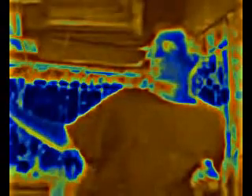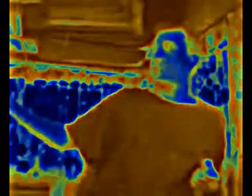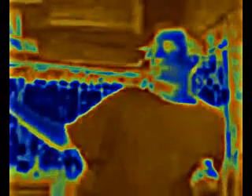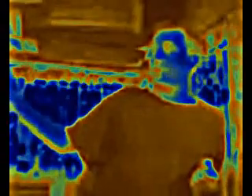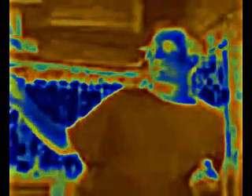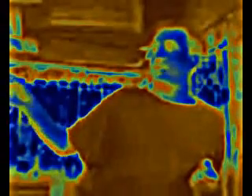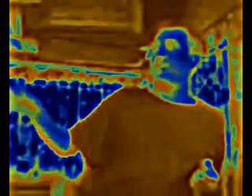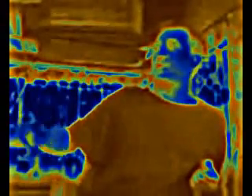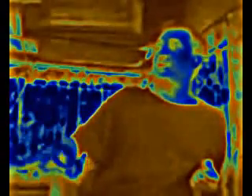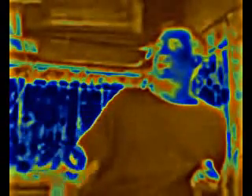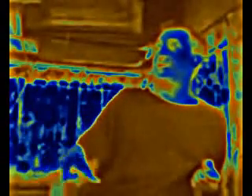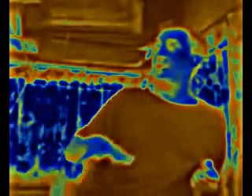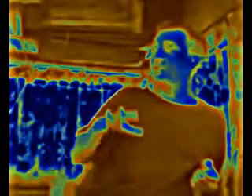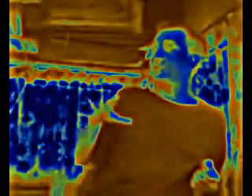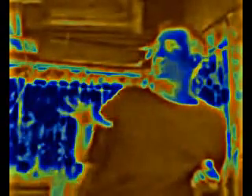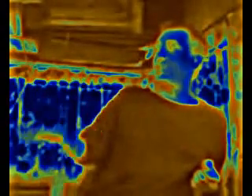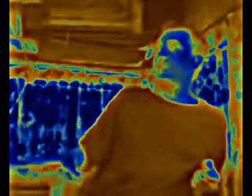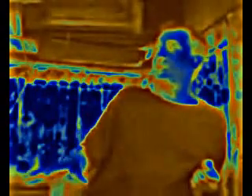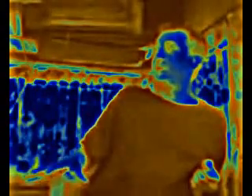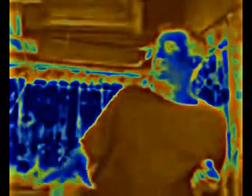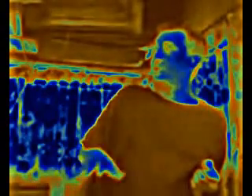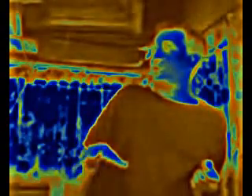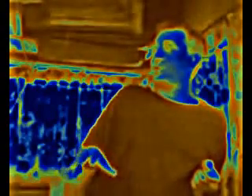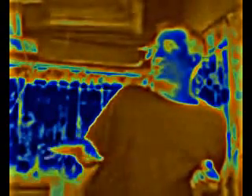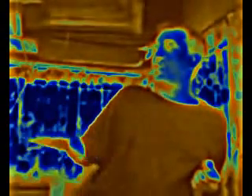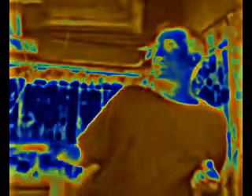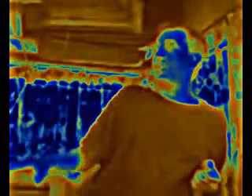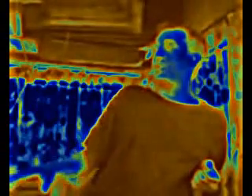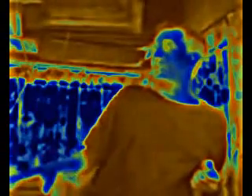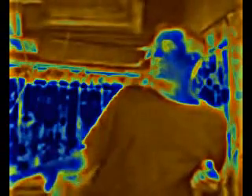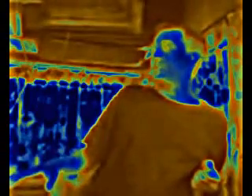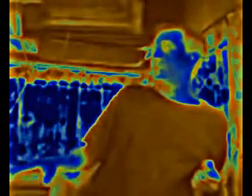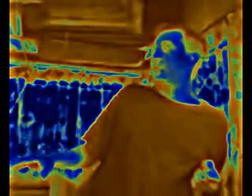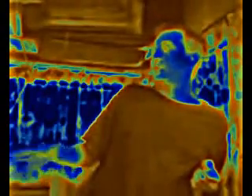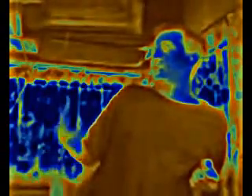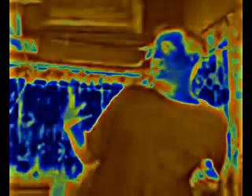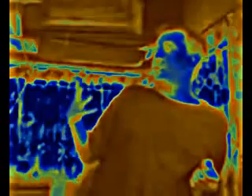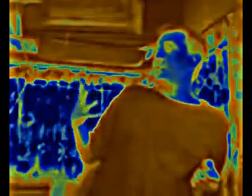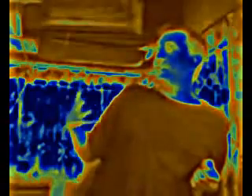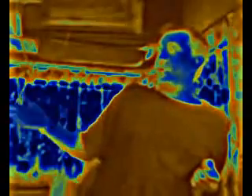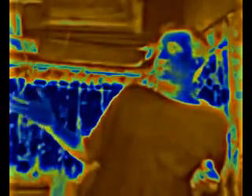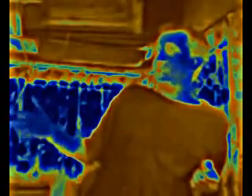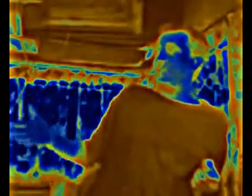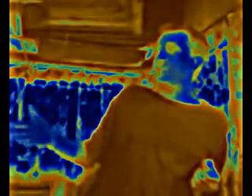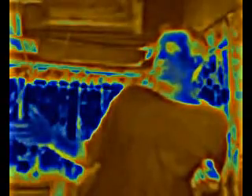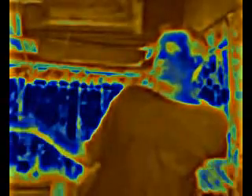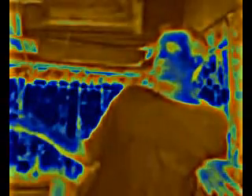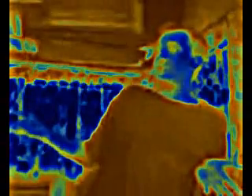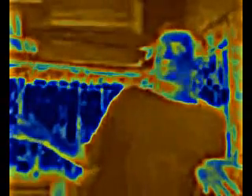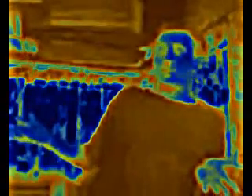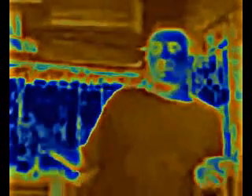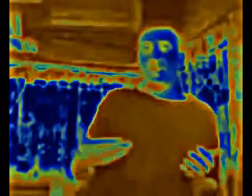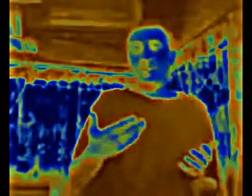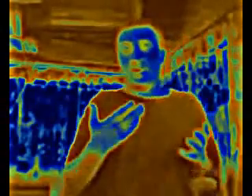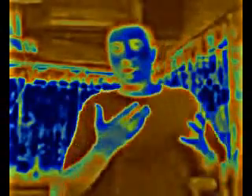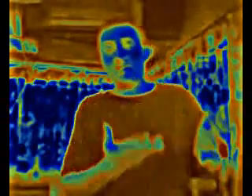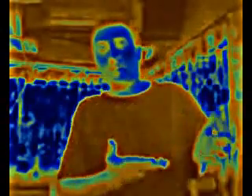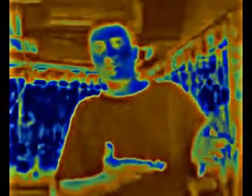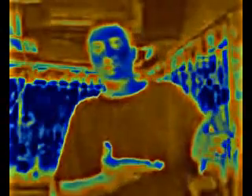clerk for every fucking county. 120 circuit court clerks. So that's the one who runs the... you already have personnel.